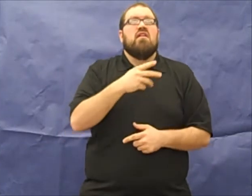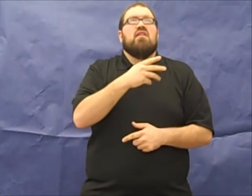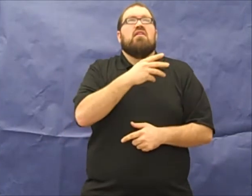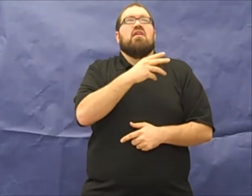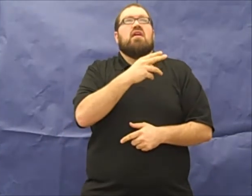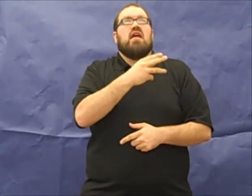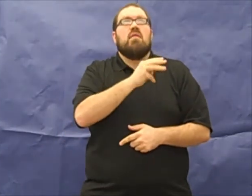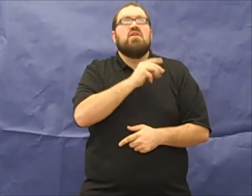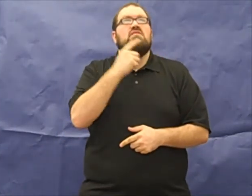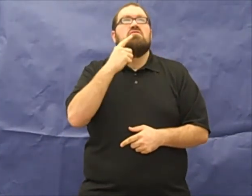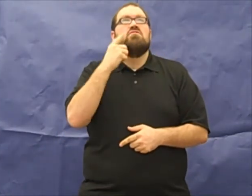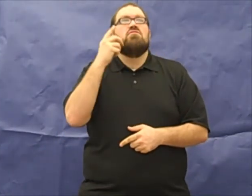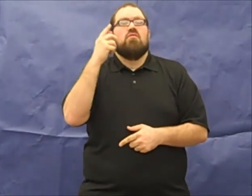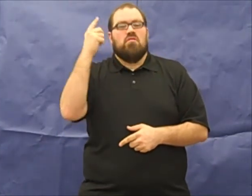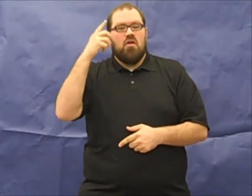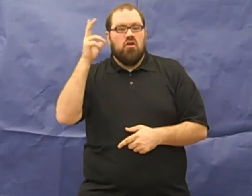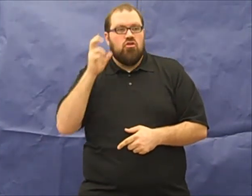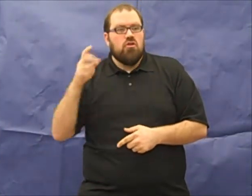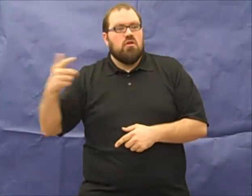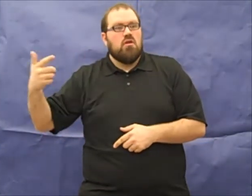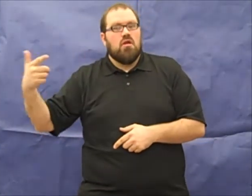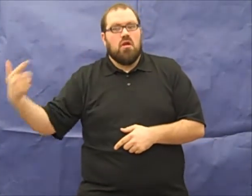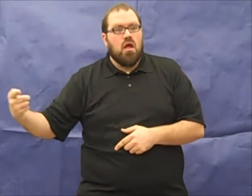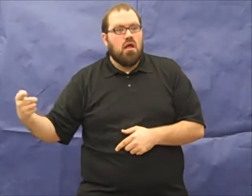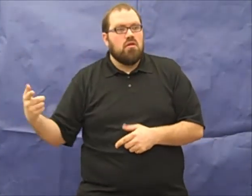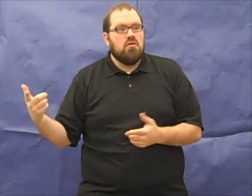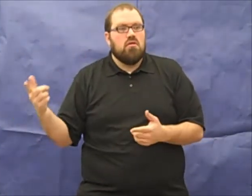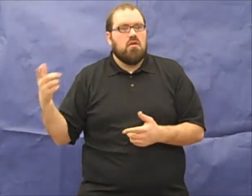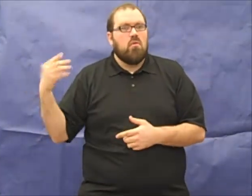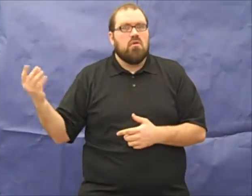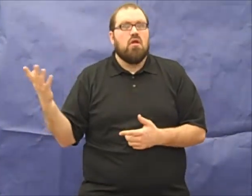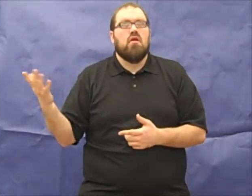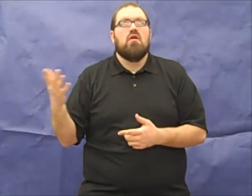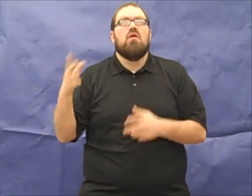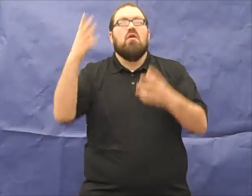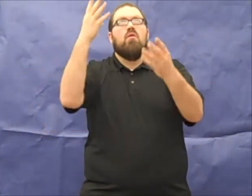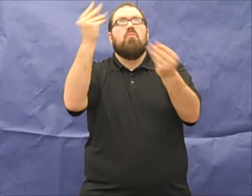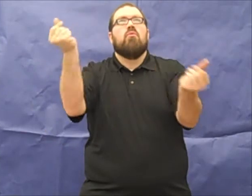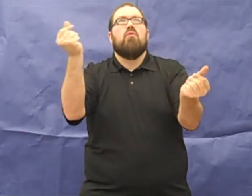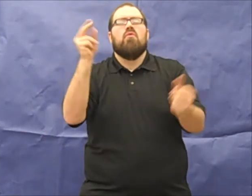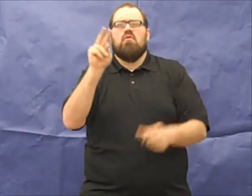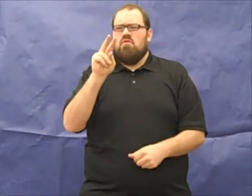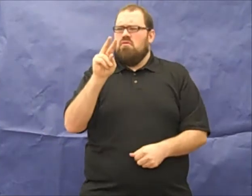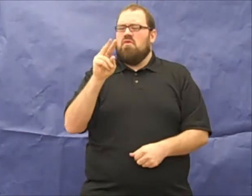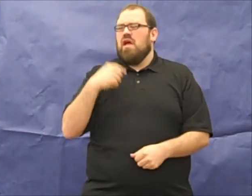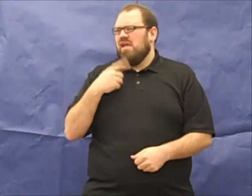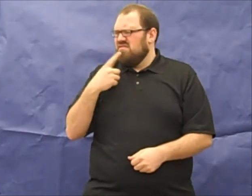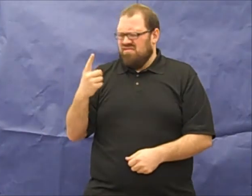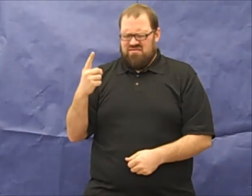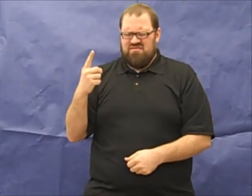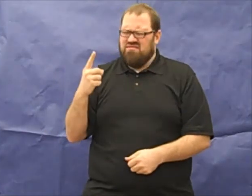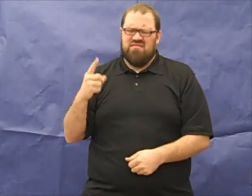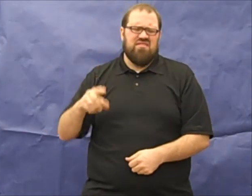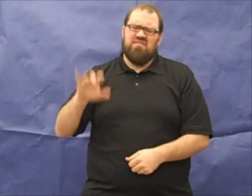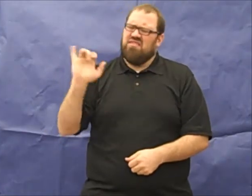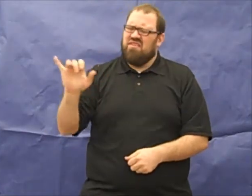he heard gunfire. And I said that was ridiculous, but who knows? There are